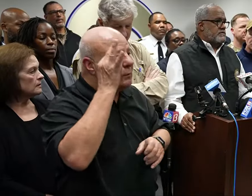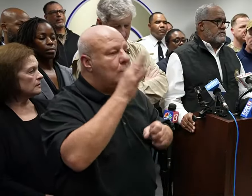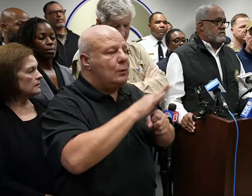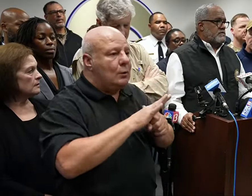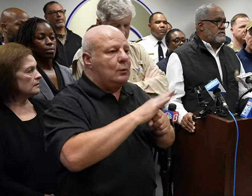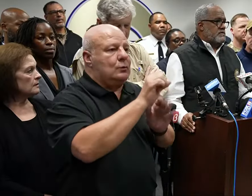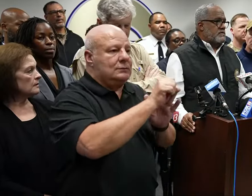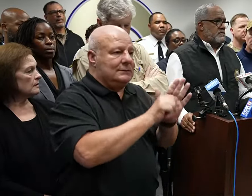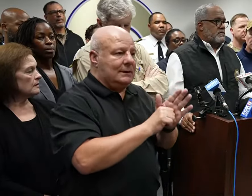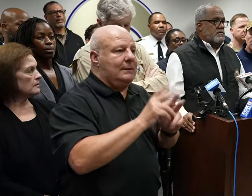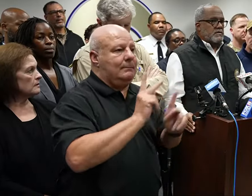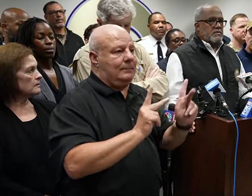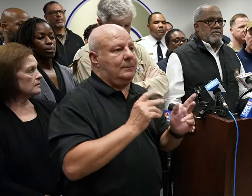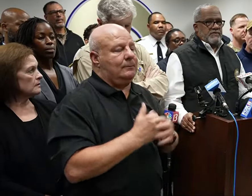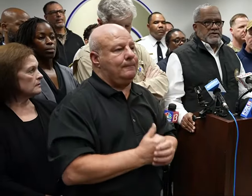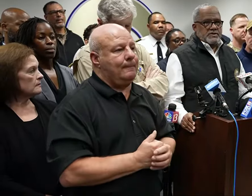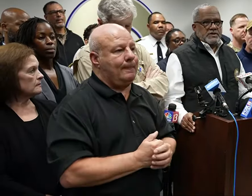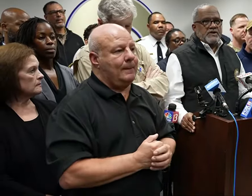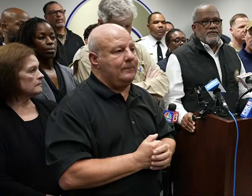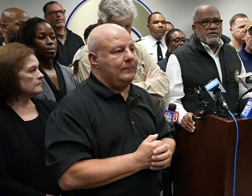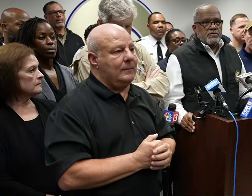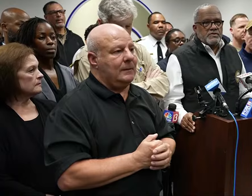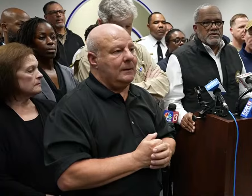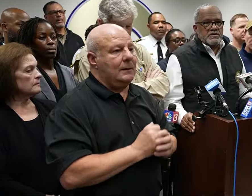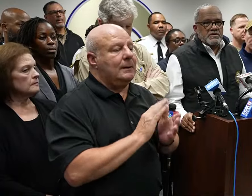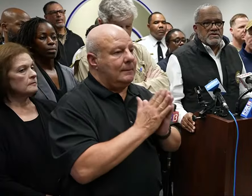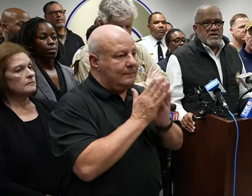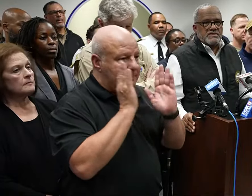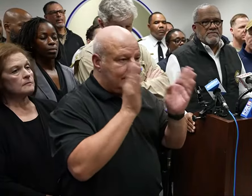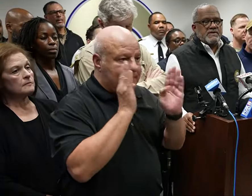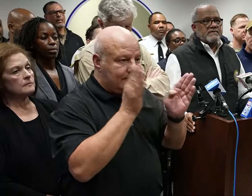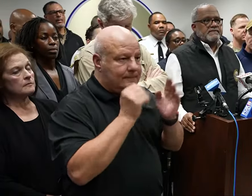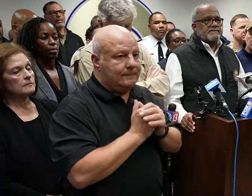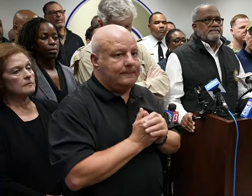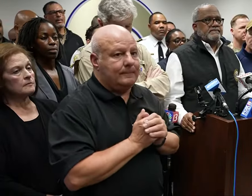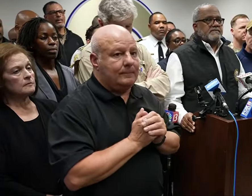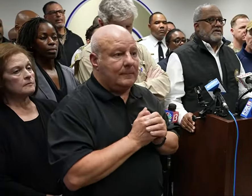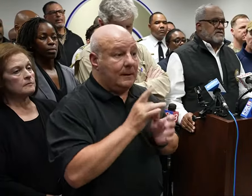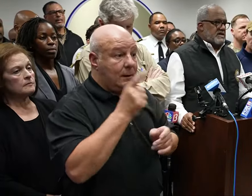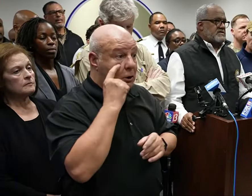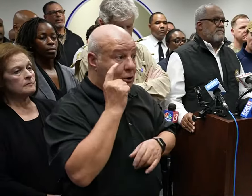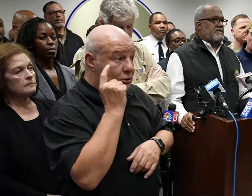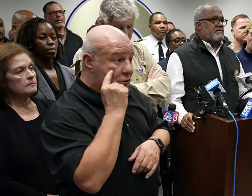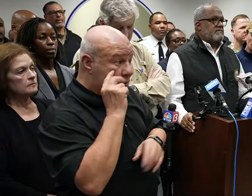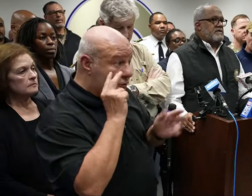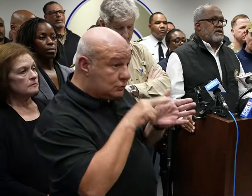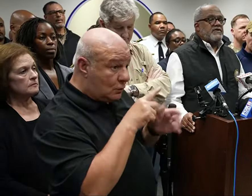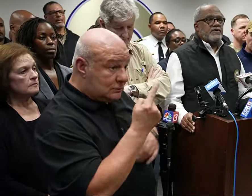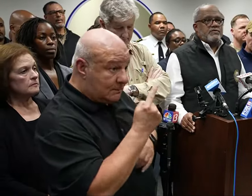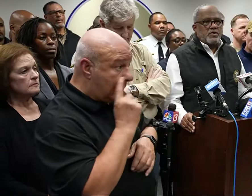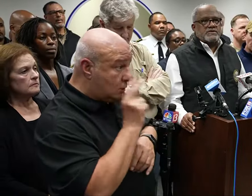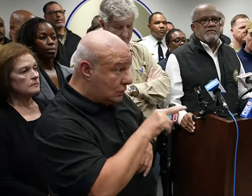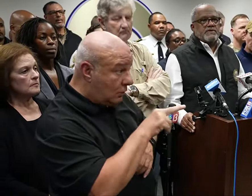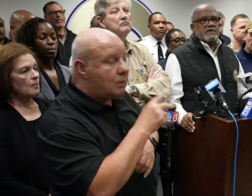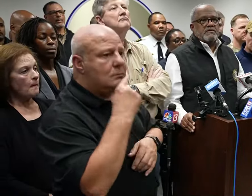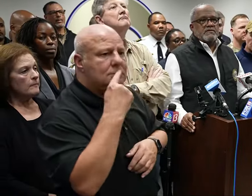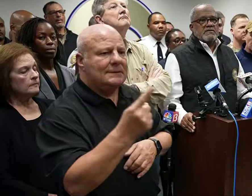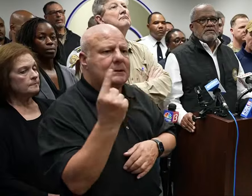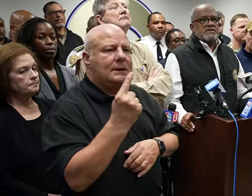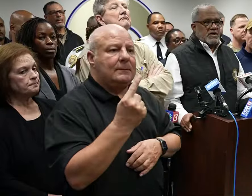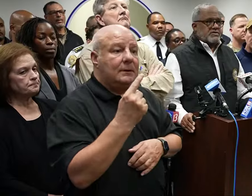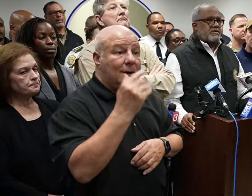officials. Be vigilant. If you saw something, say something. If you know